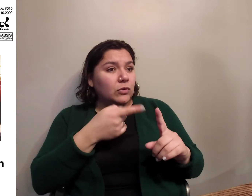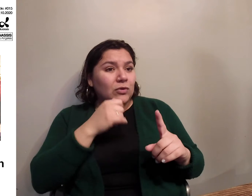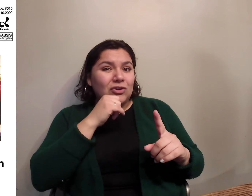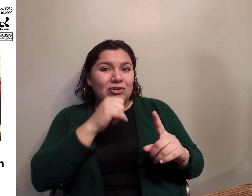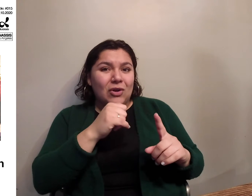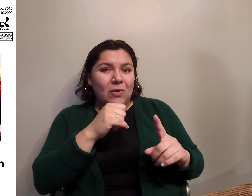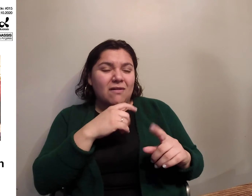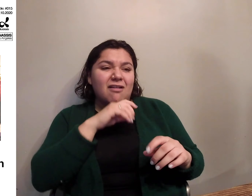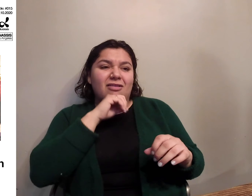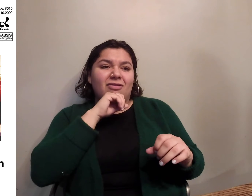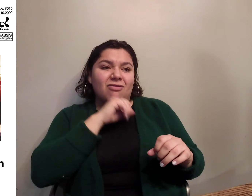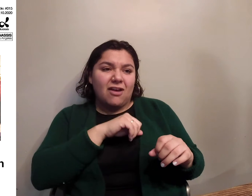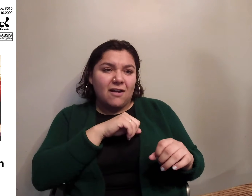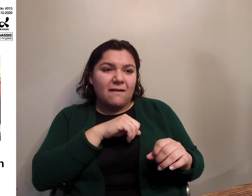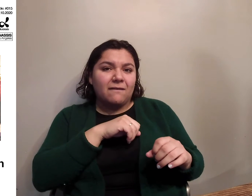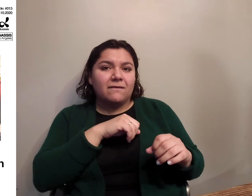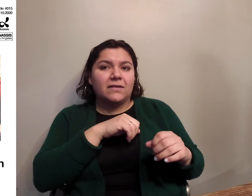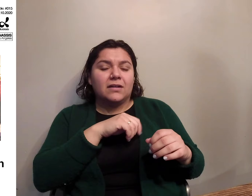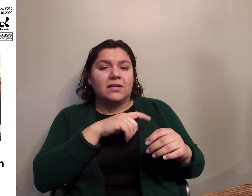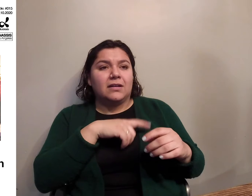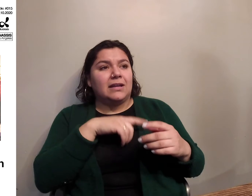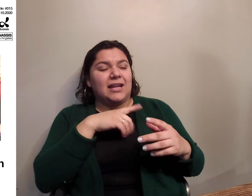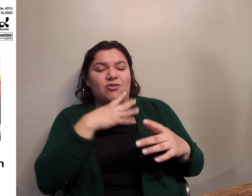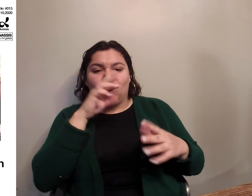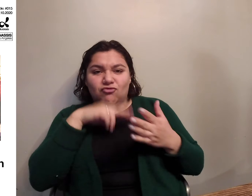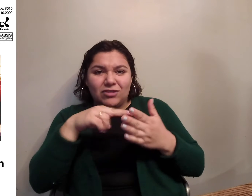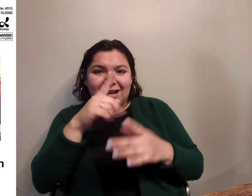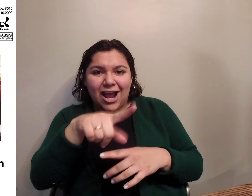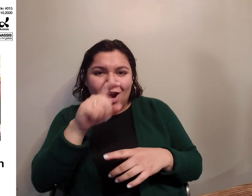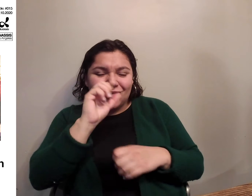don't love and read 100 Years of Solitude.